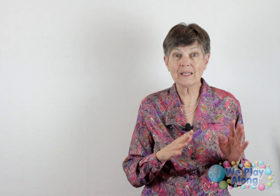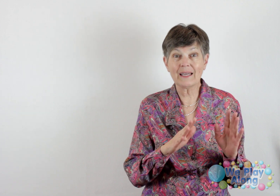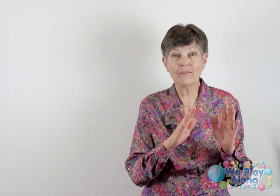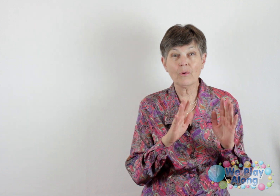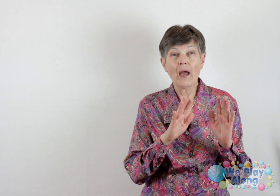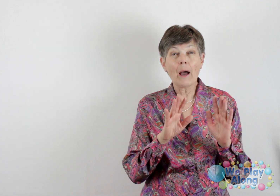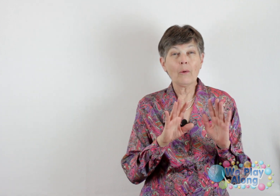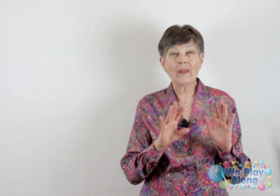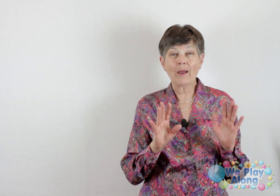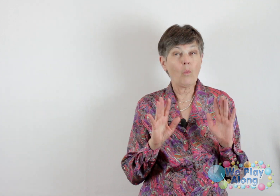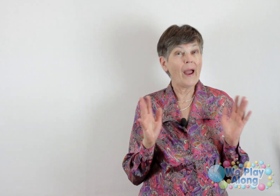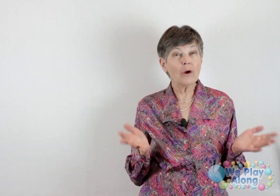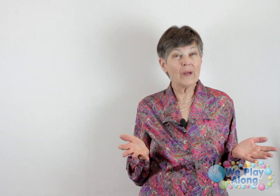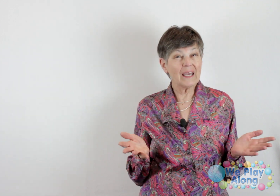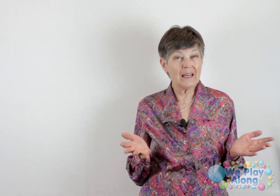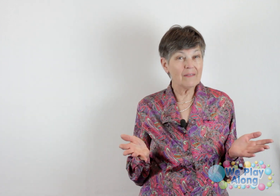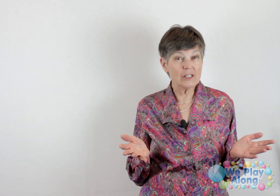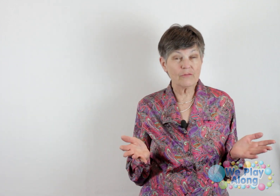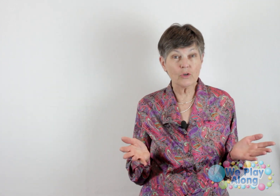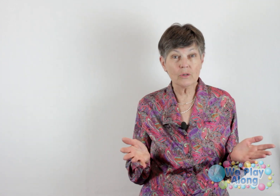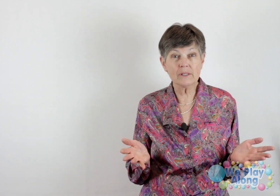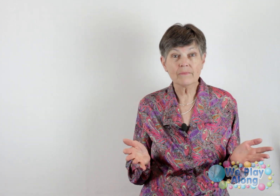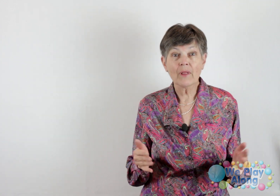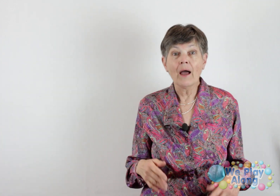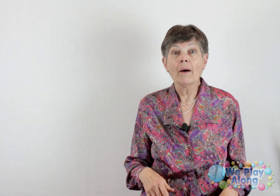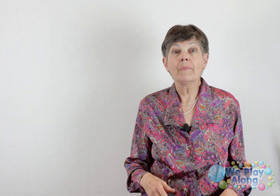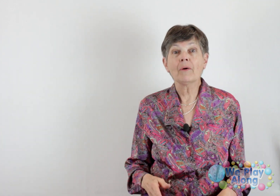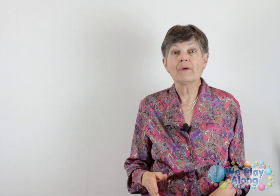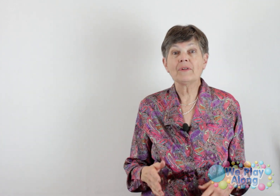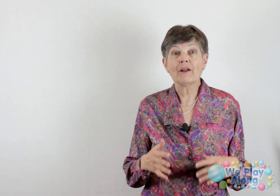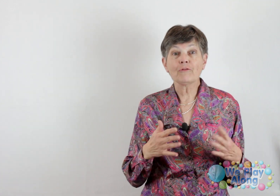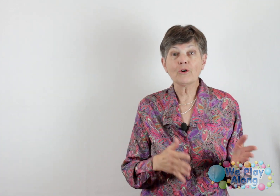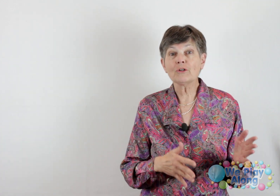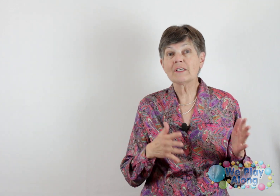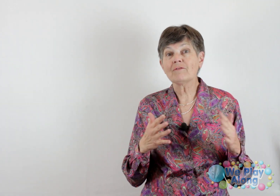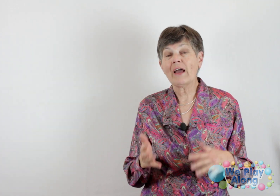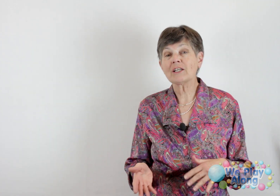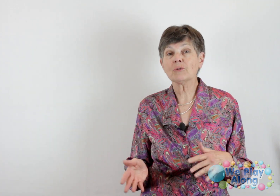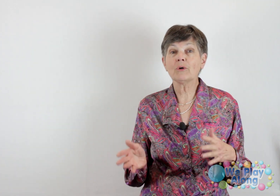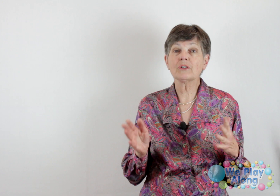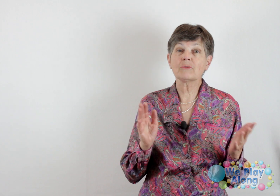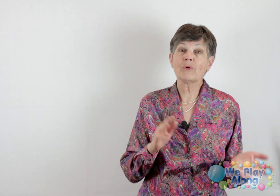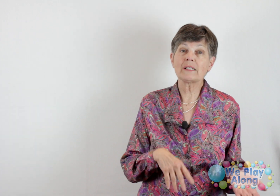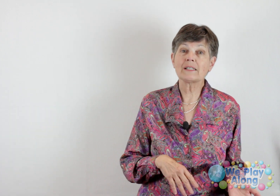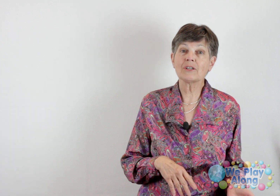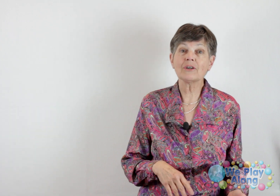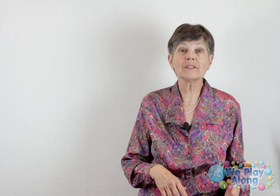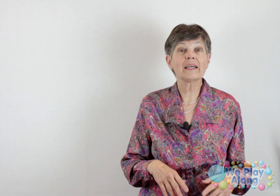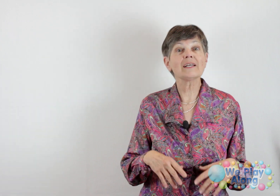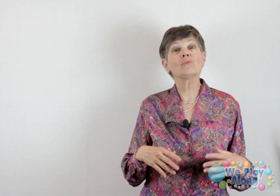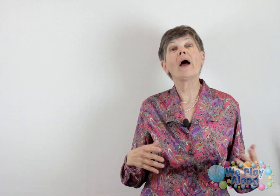to give you, like, why are we eating these foods? But we've done fruits and vegetables and breads and cereals, and guess what?